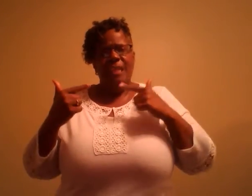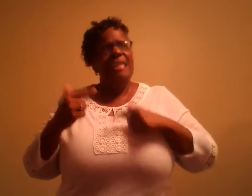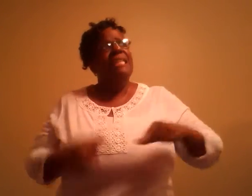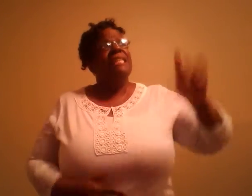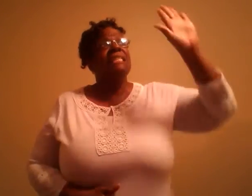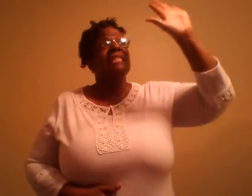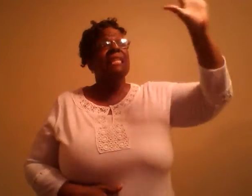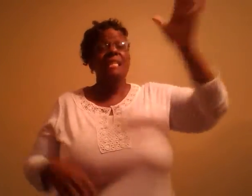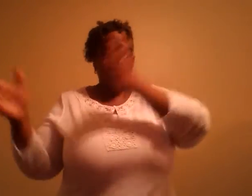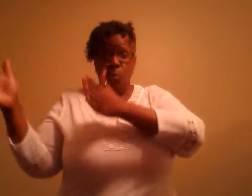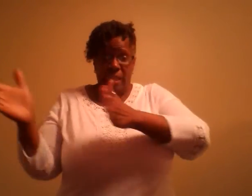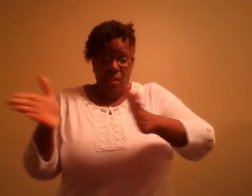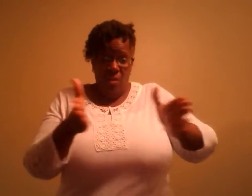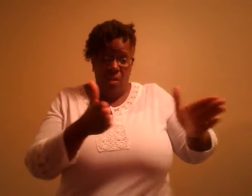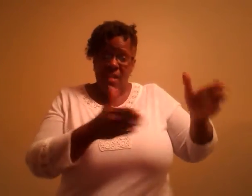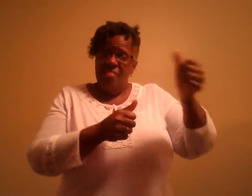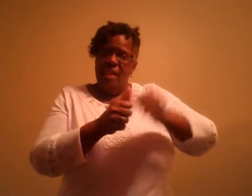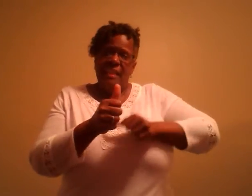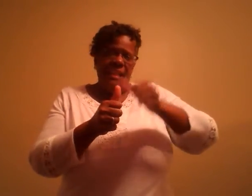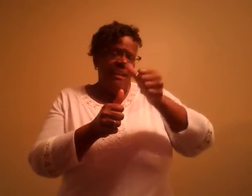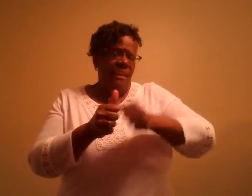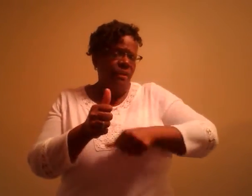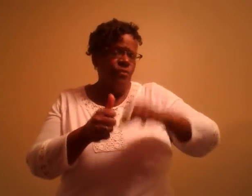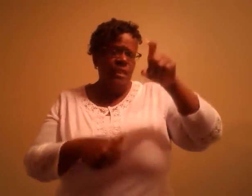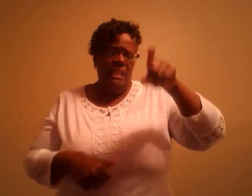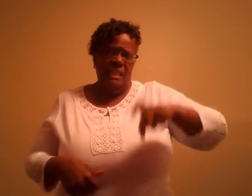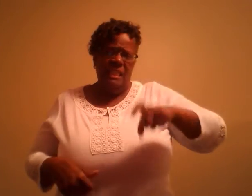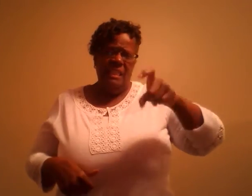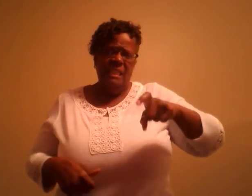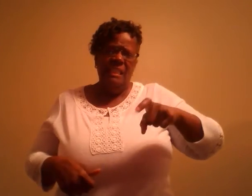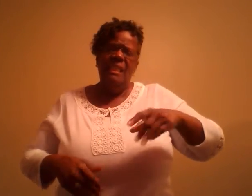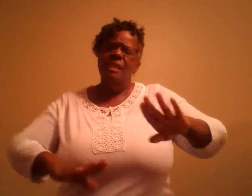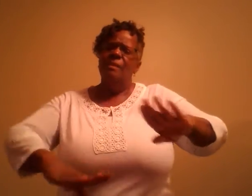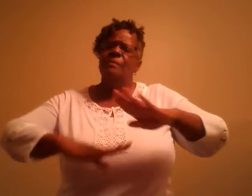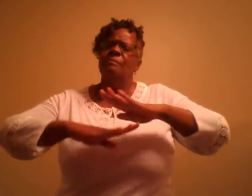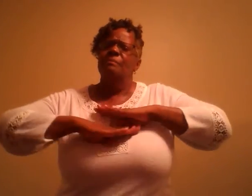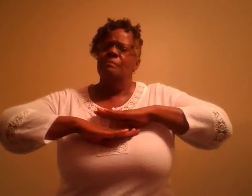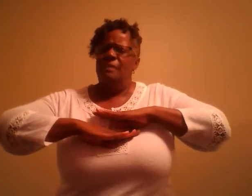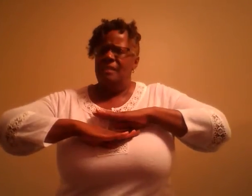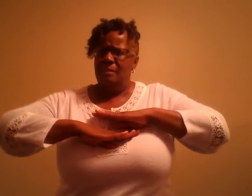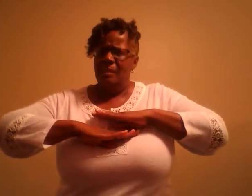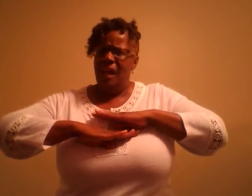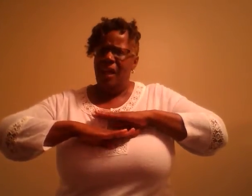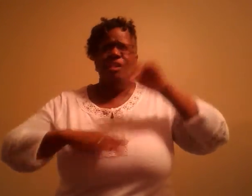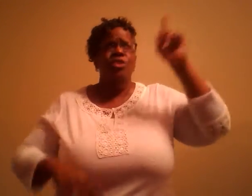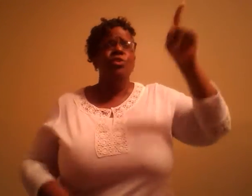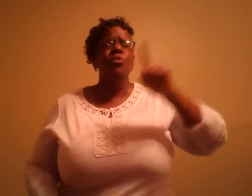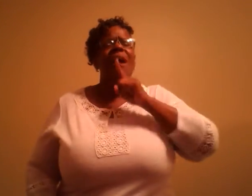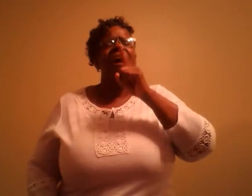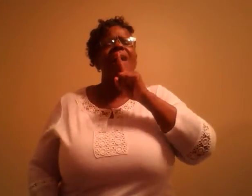It is His will that every need be supplied. You are